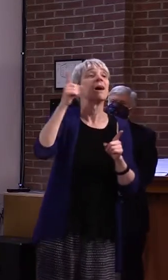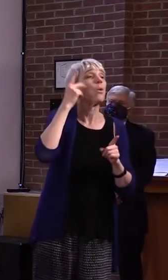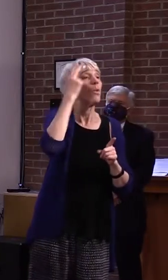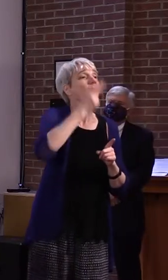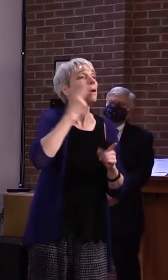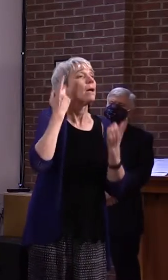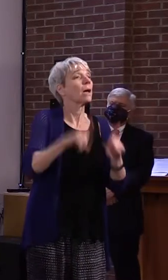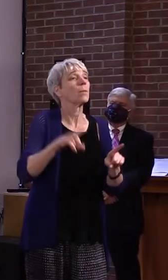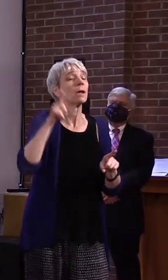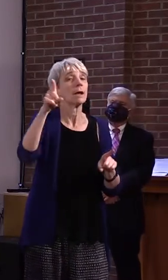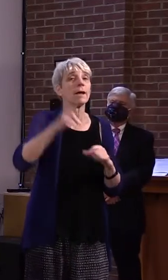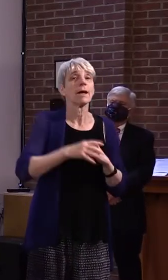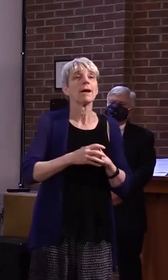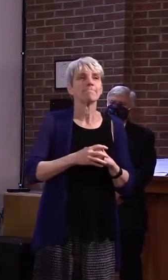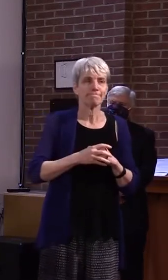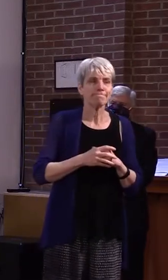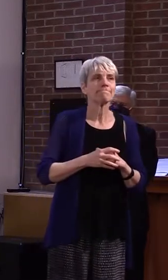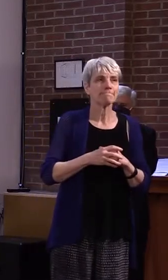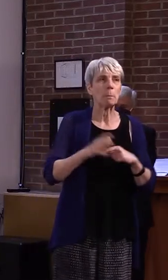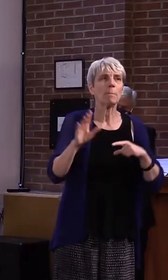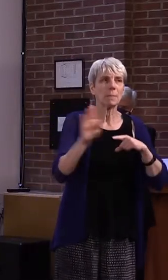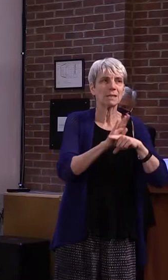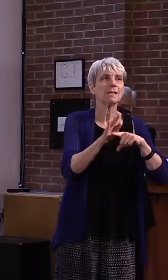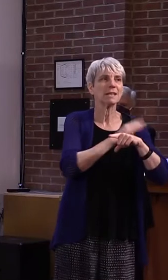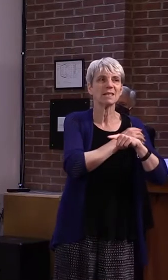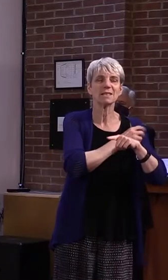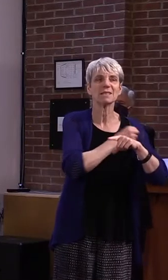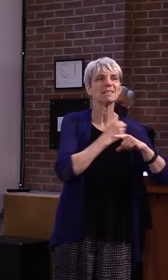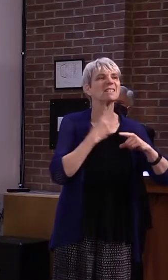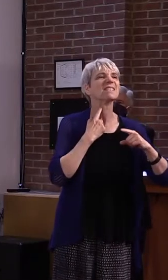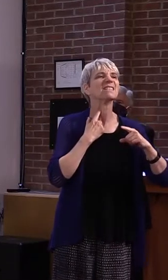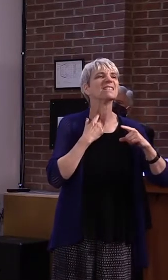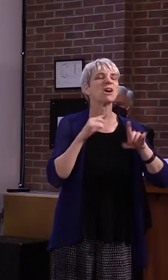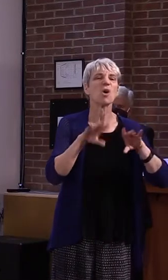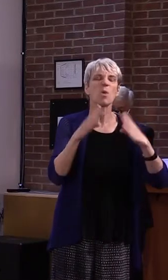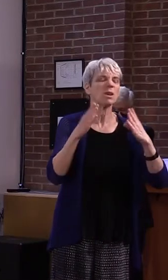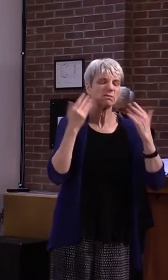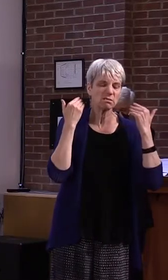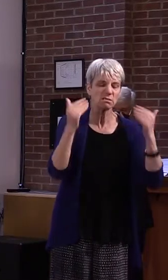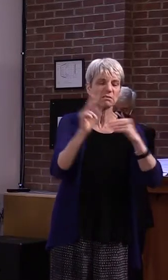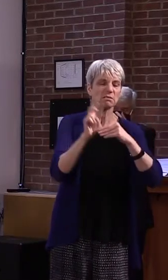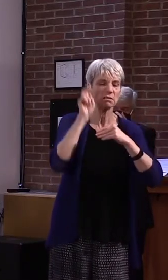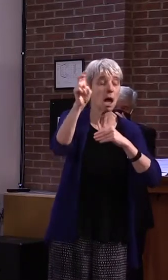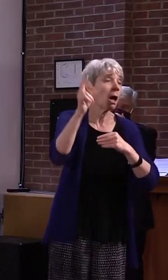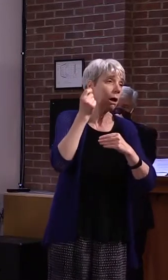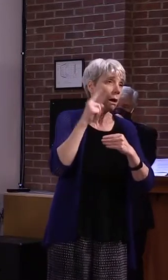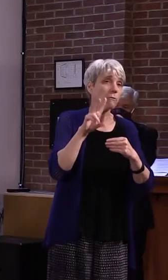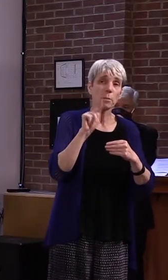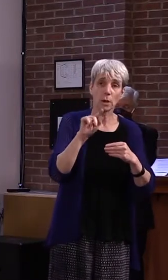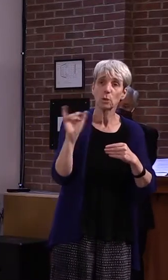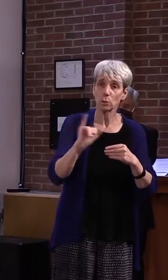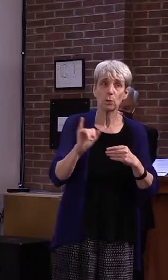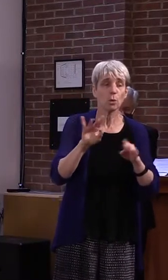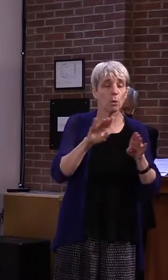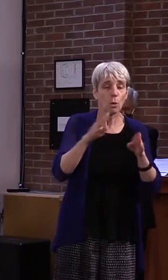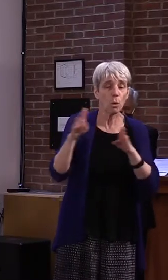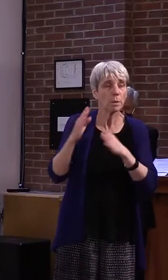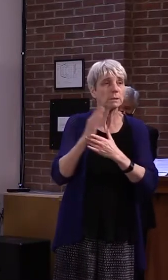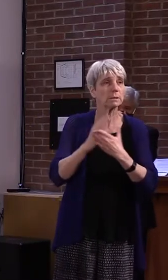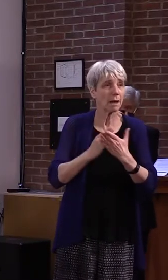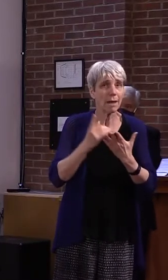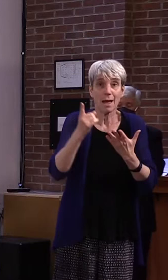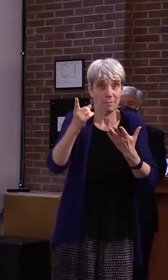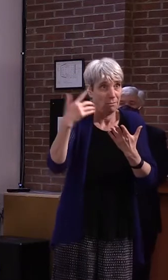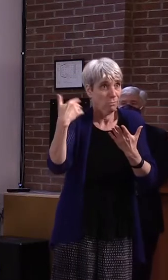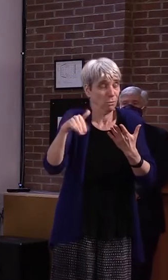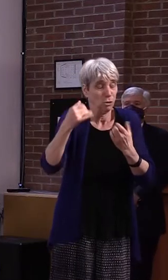instance, I think they did open up their economy. Obviously, like Vermont, they are reliant